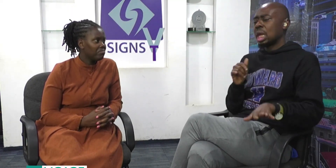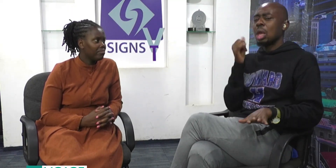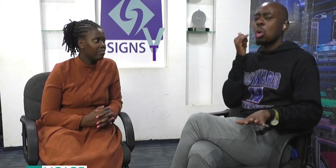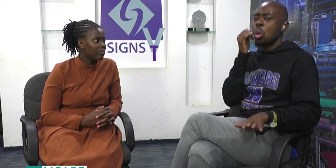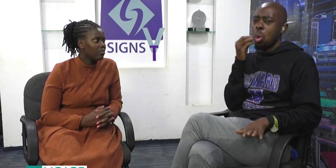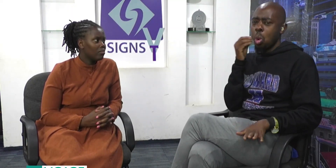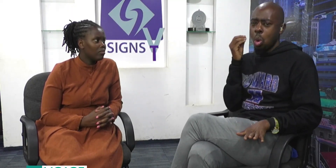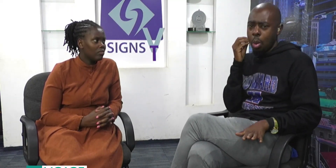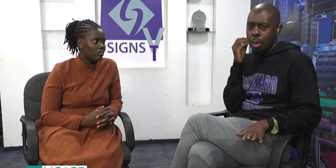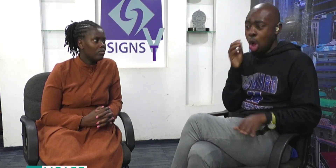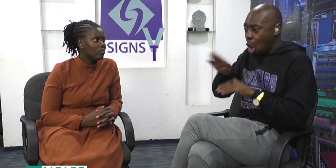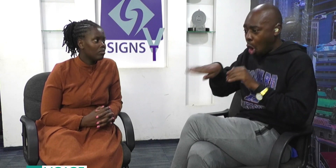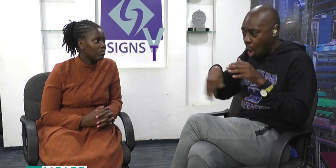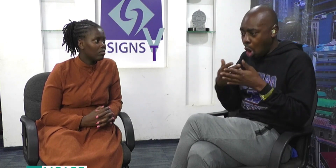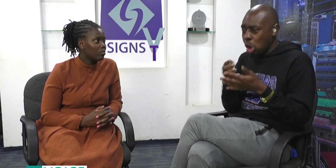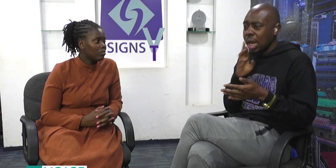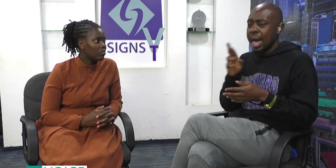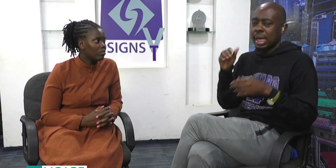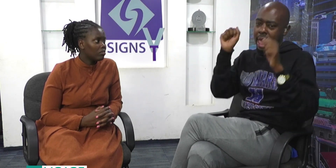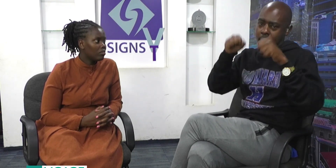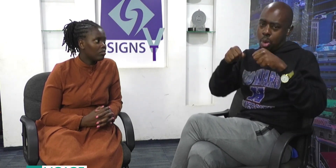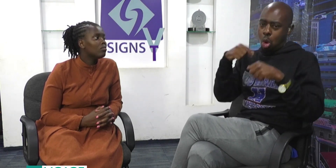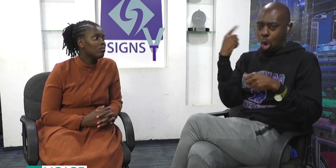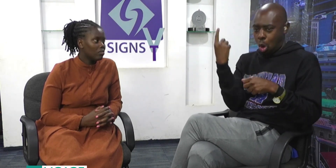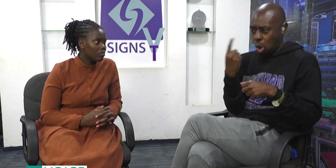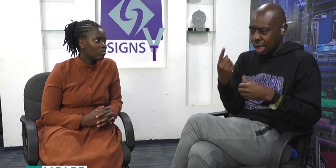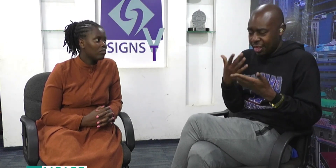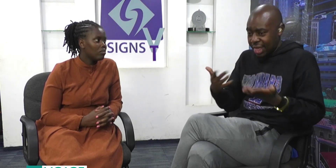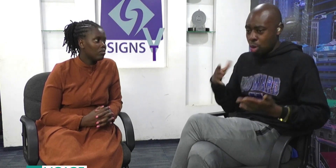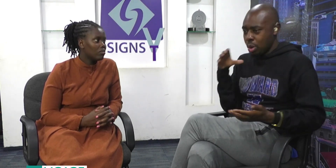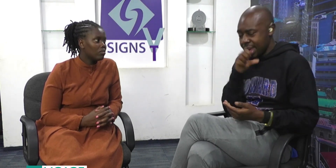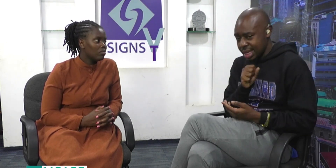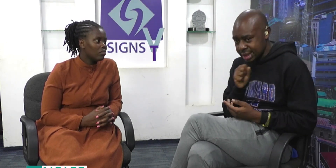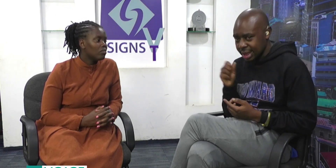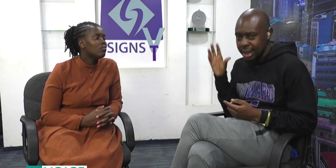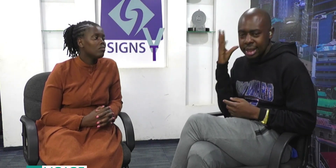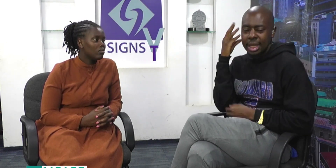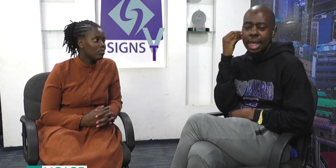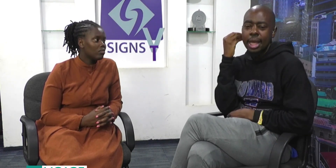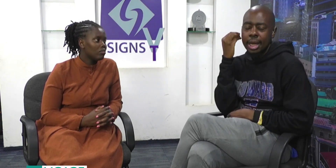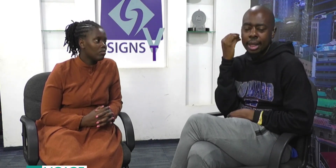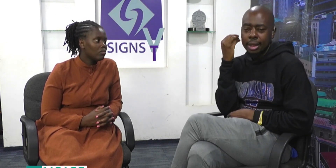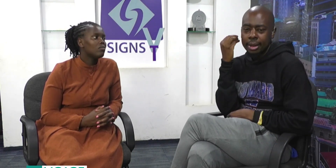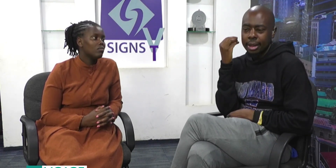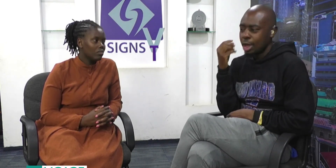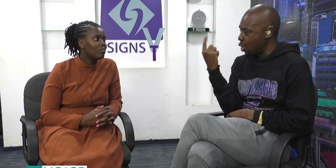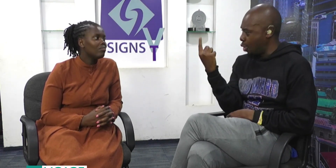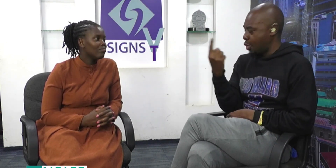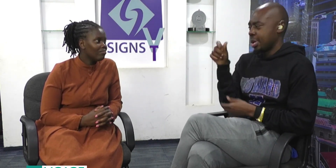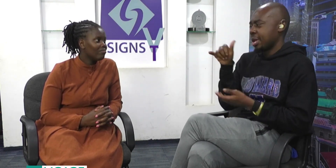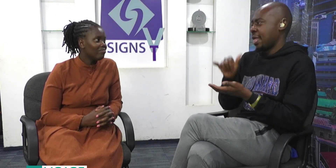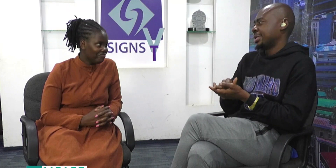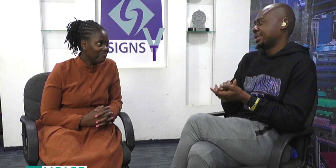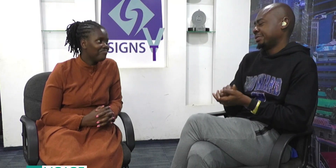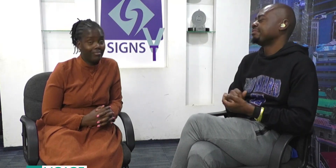them when they are at home, because all the deaf children can also do what the hearing children can